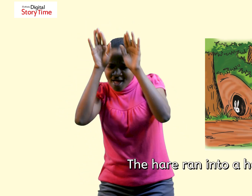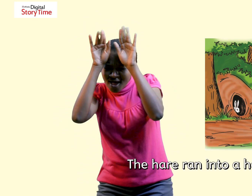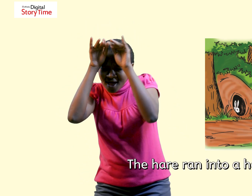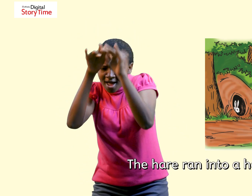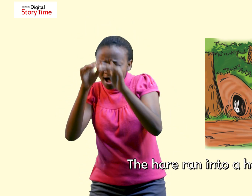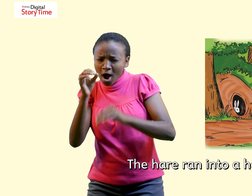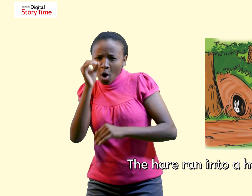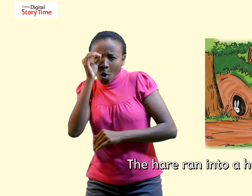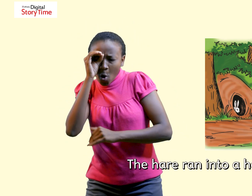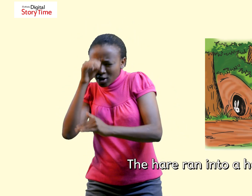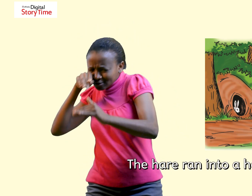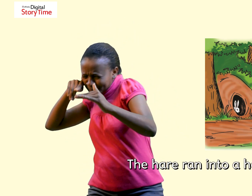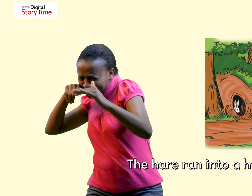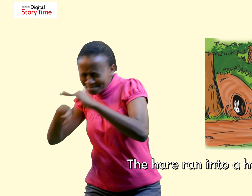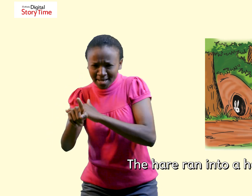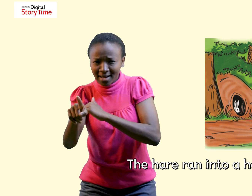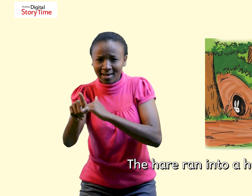The hare ran into a hole.